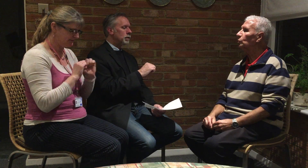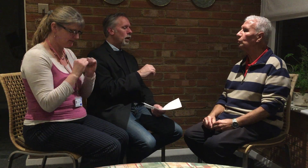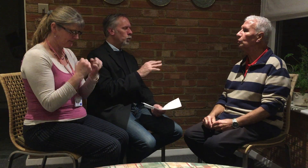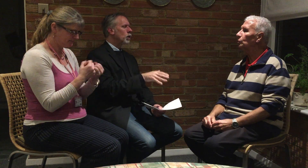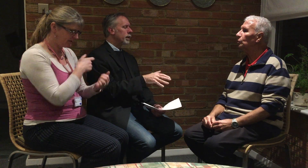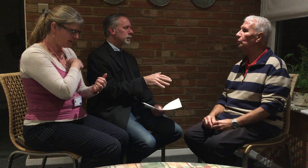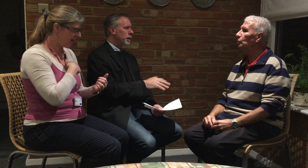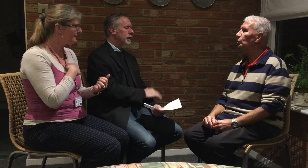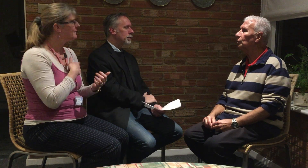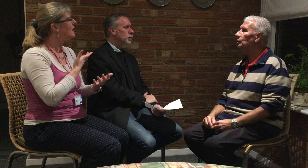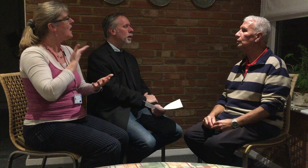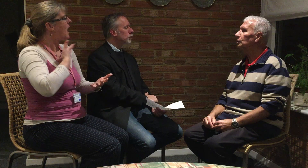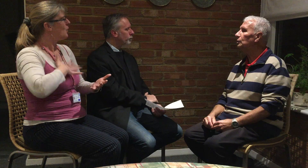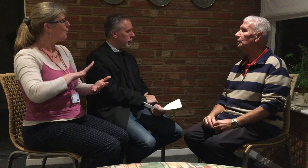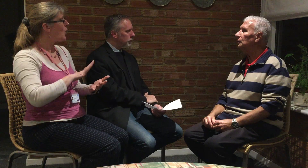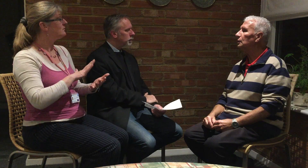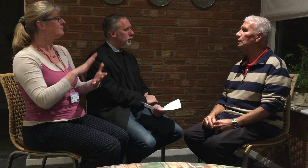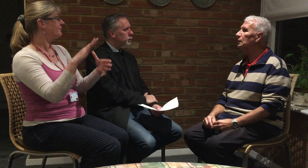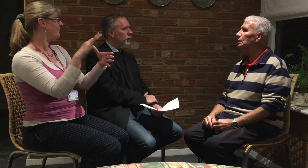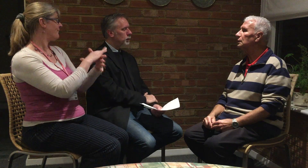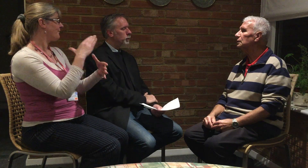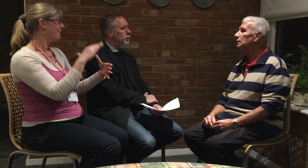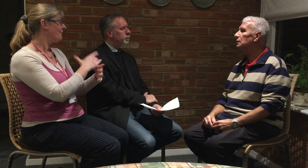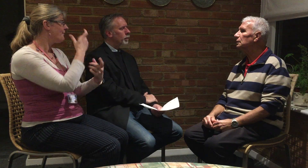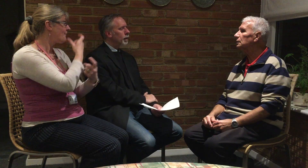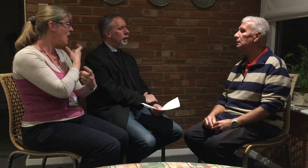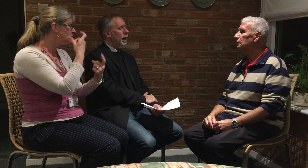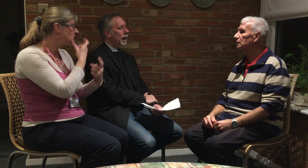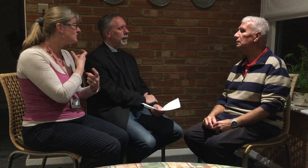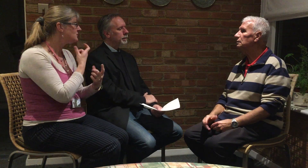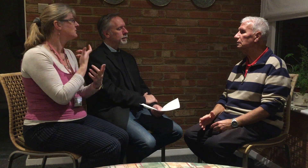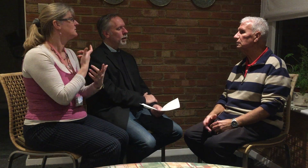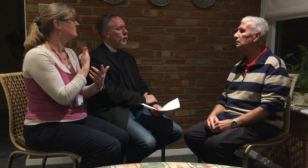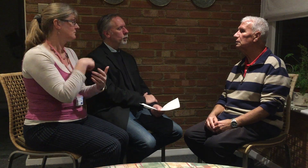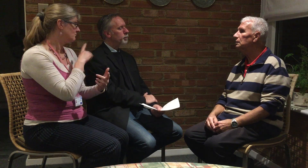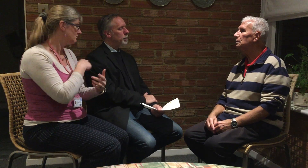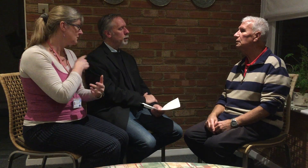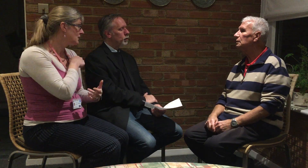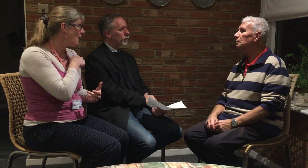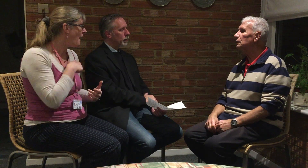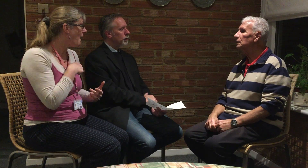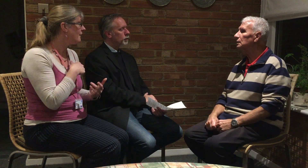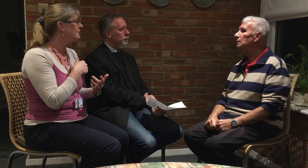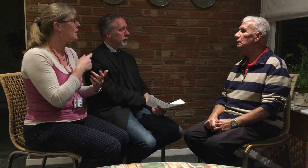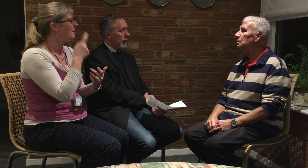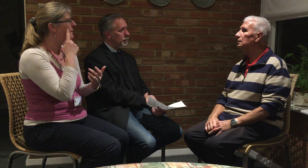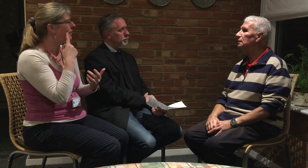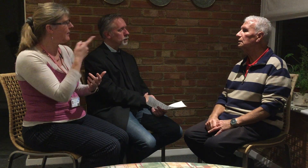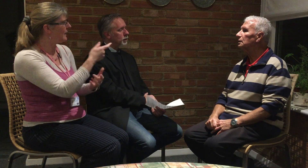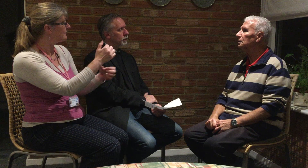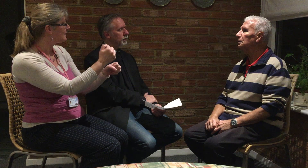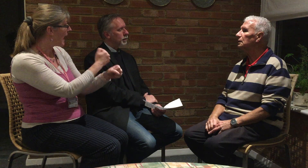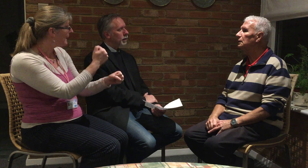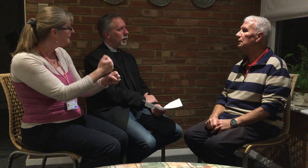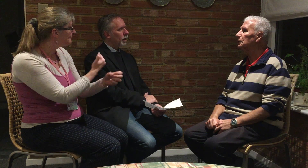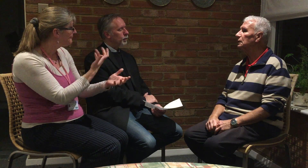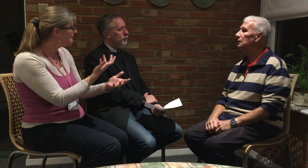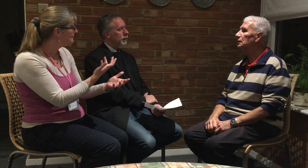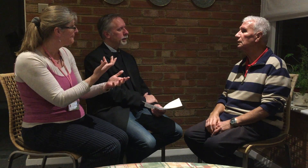I would like to make it as much fun as possible. And so maybe you could think of some games. I was